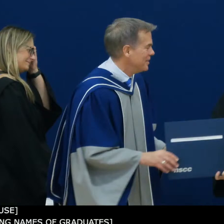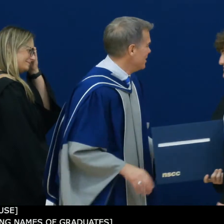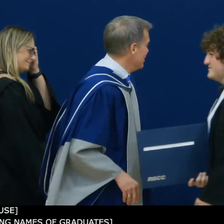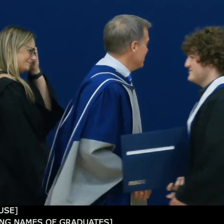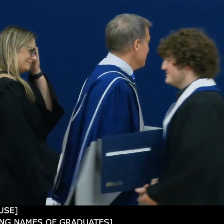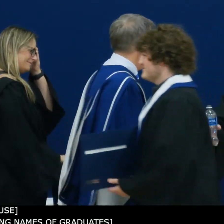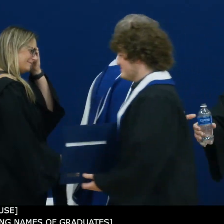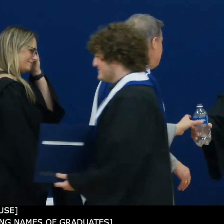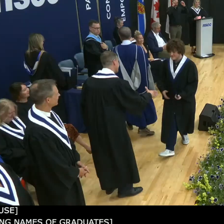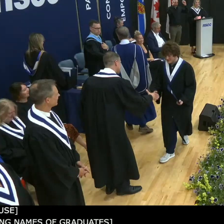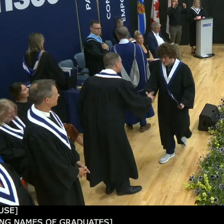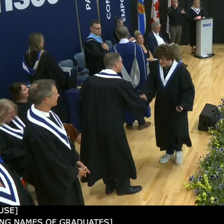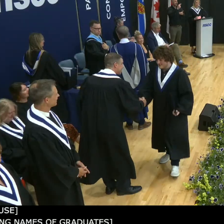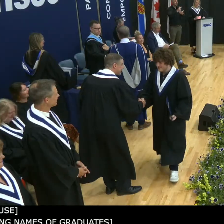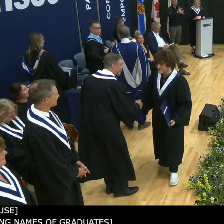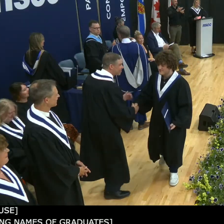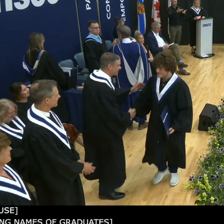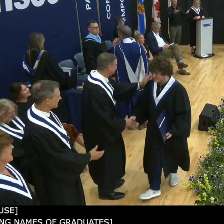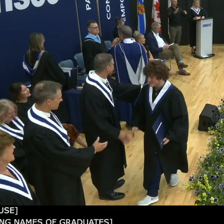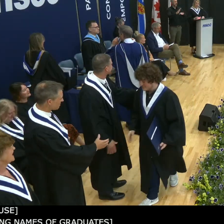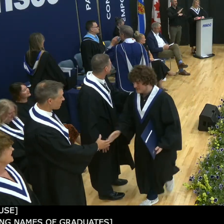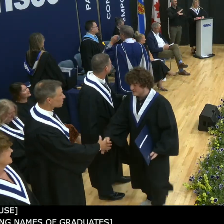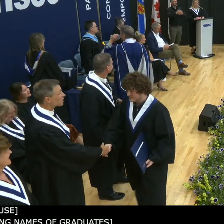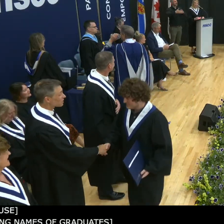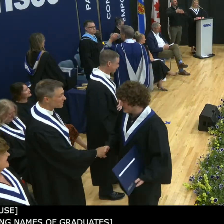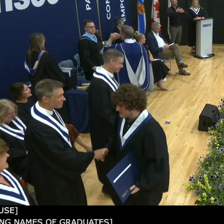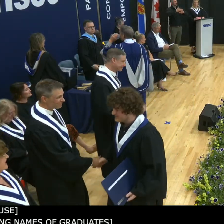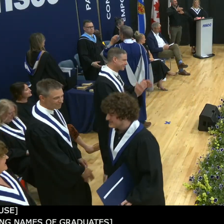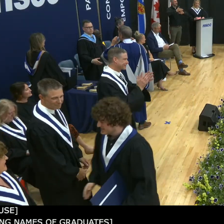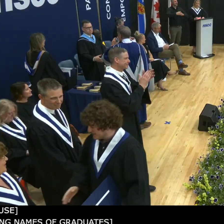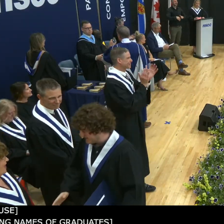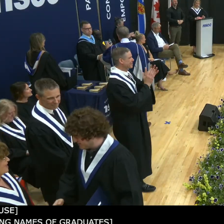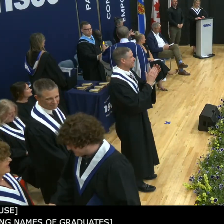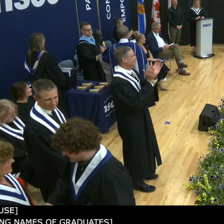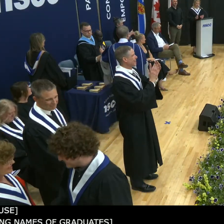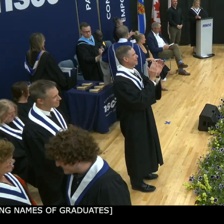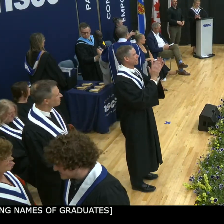Mr. President, the graduates in business administration.